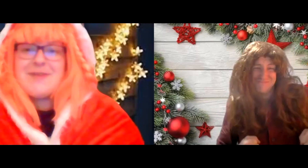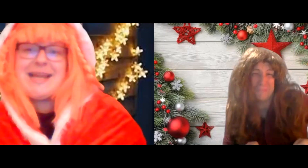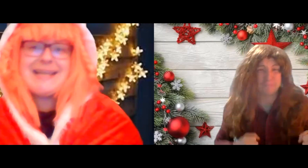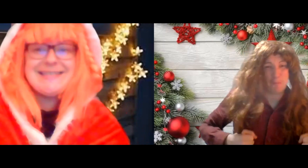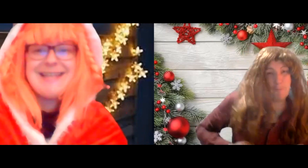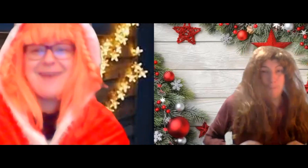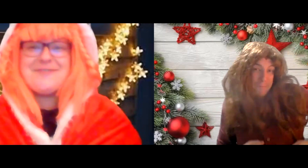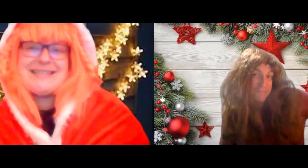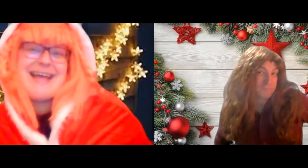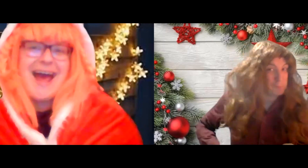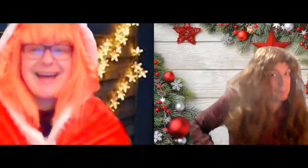Feliz Navidad.